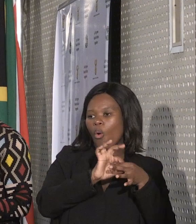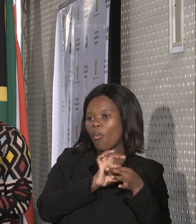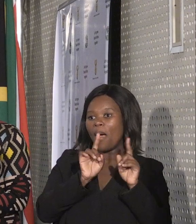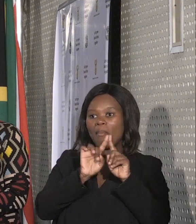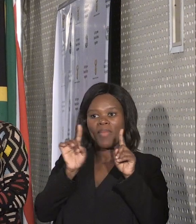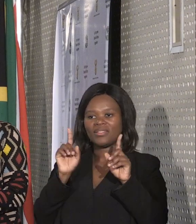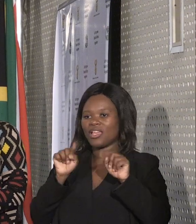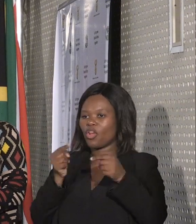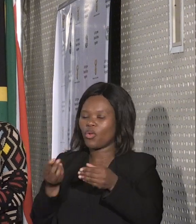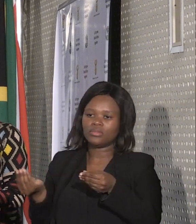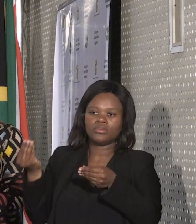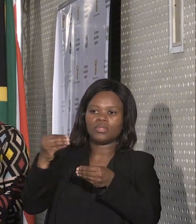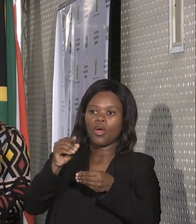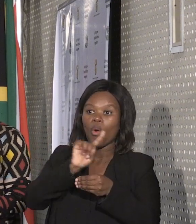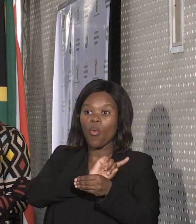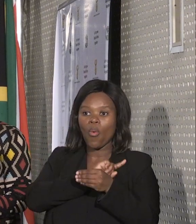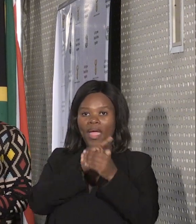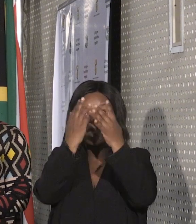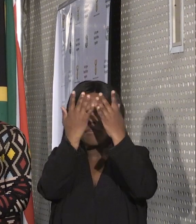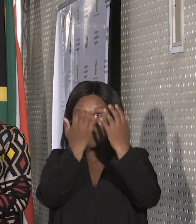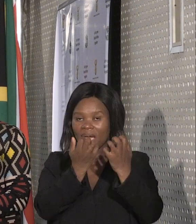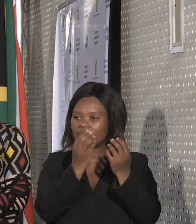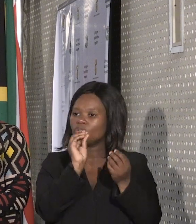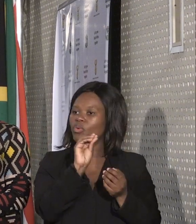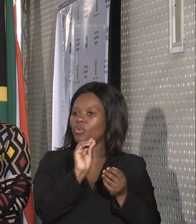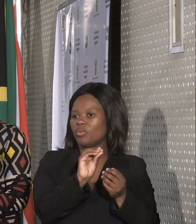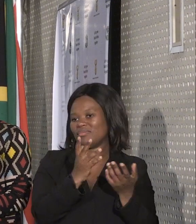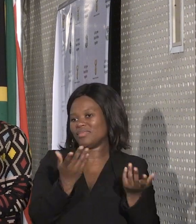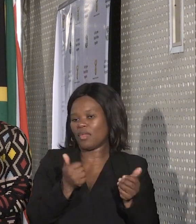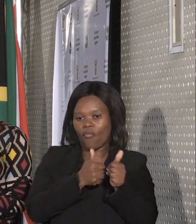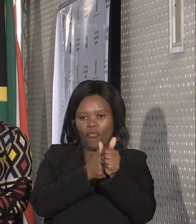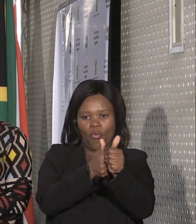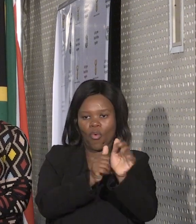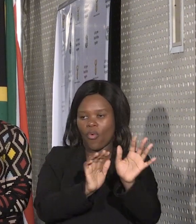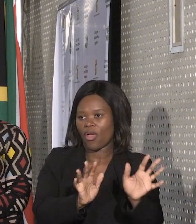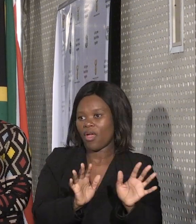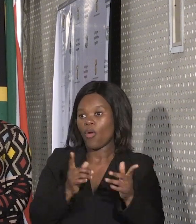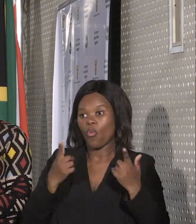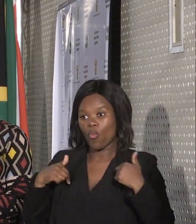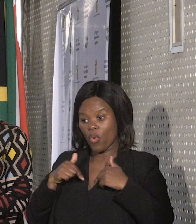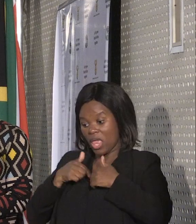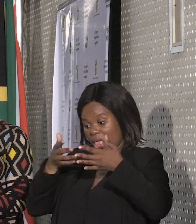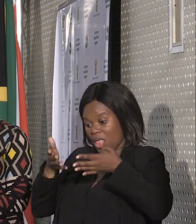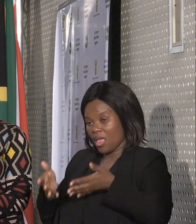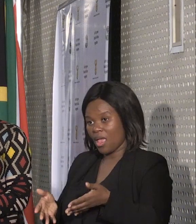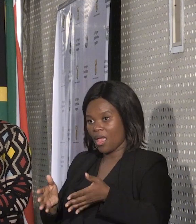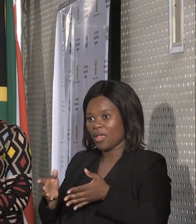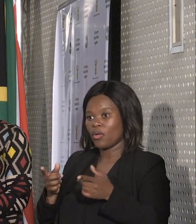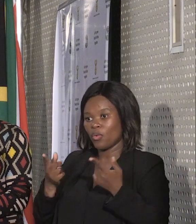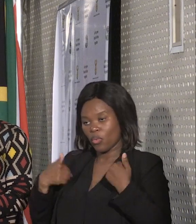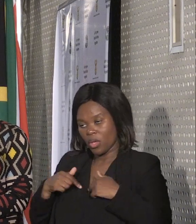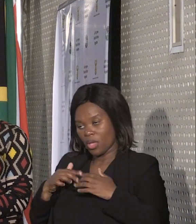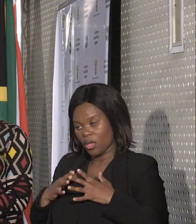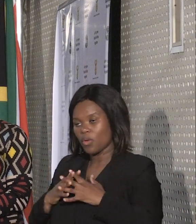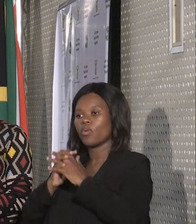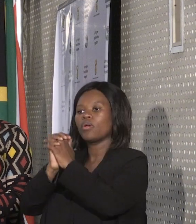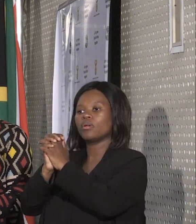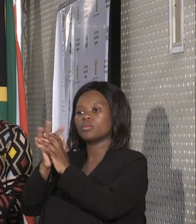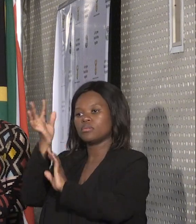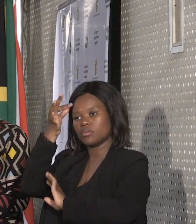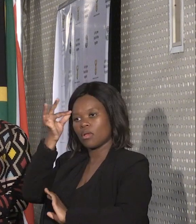processes, there's budgets, there's all of those things that we have to take care of. Otherwise sila united as a